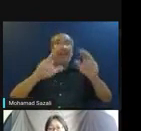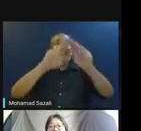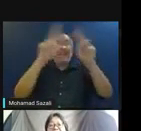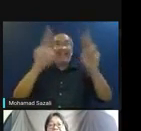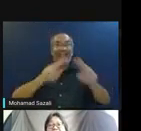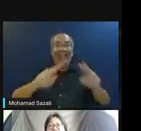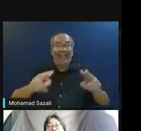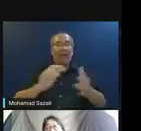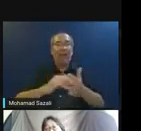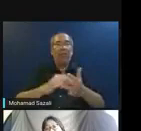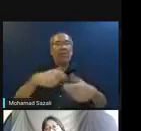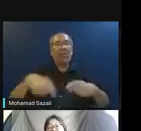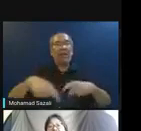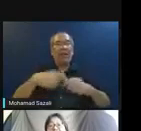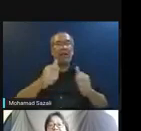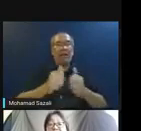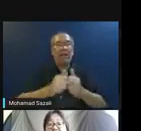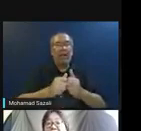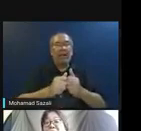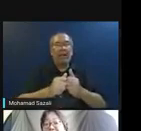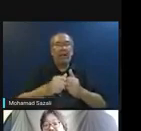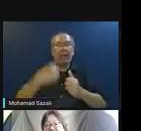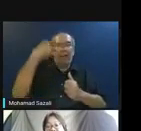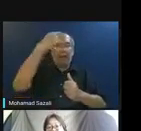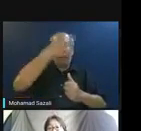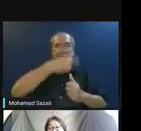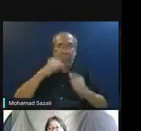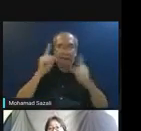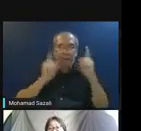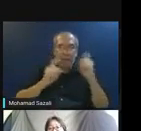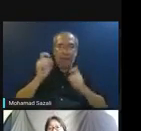really. We do have what we call international sign.